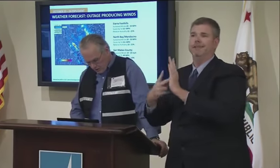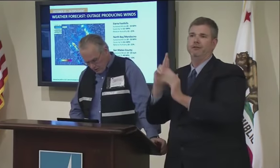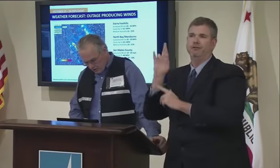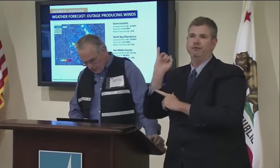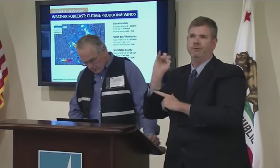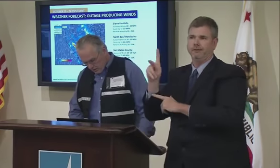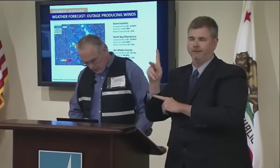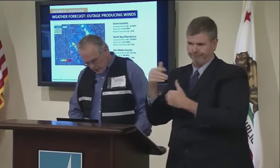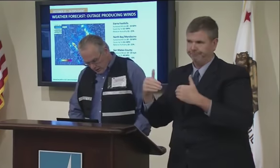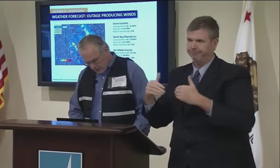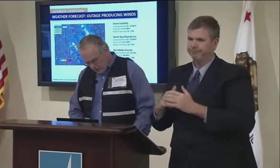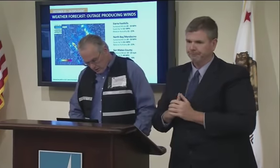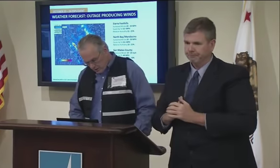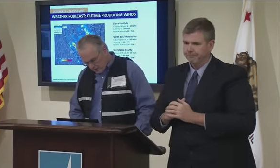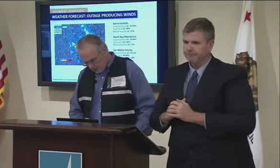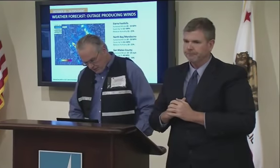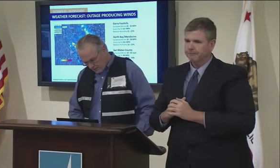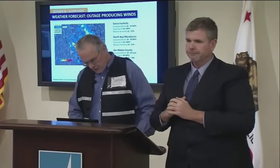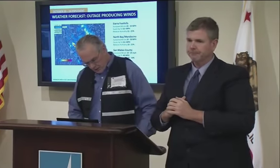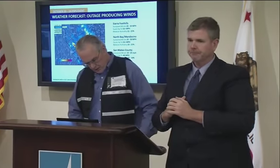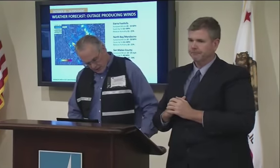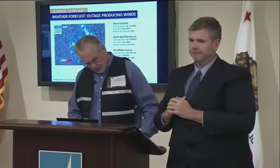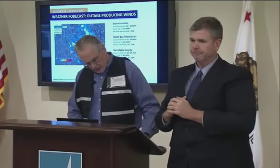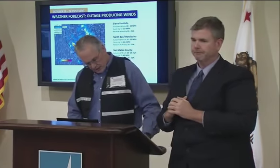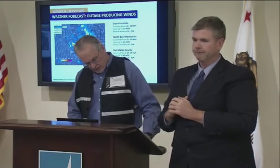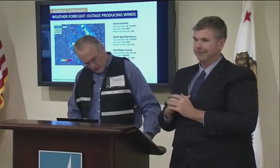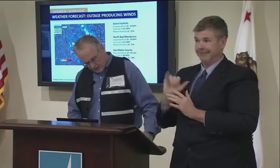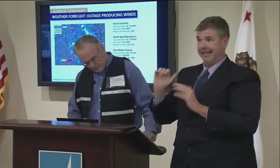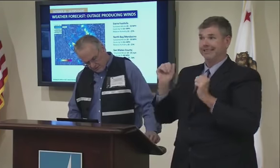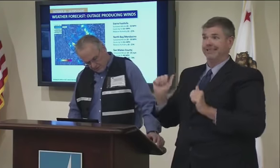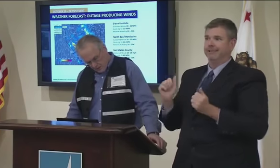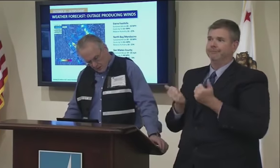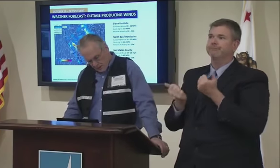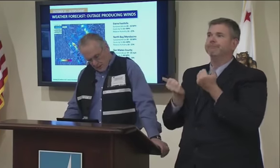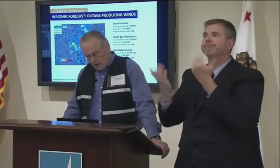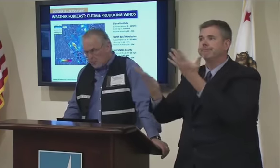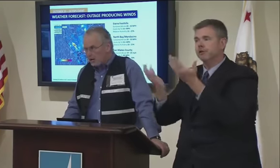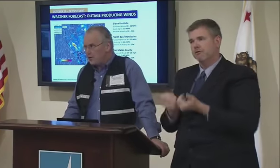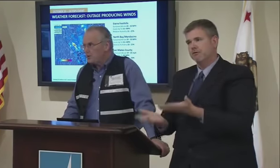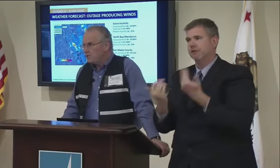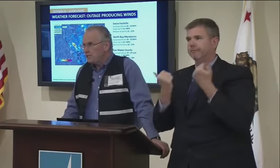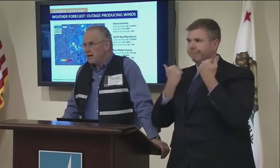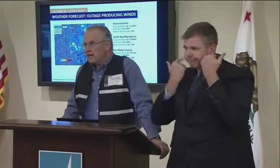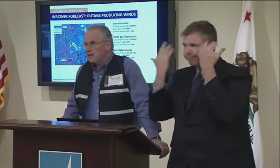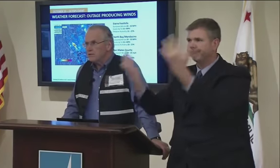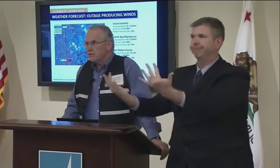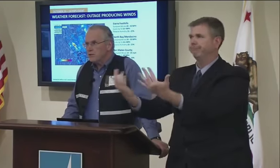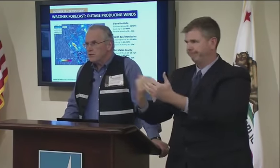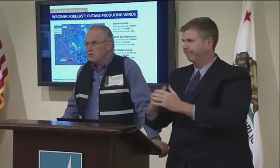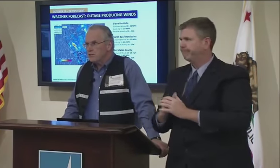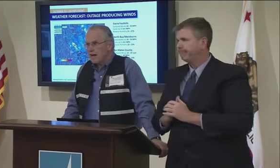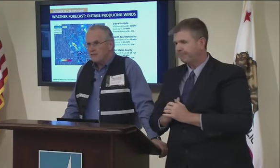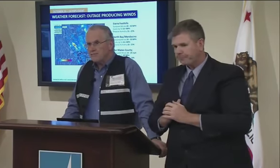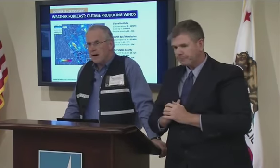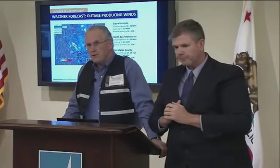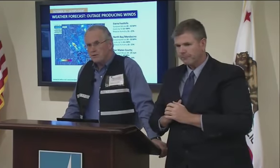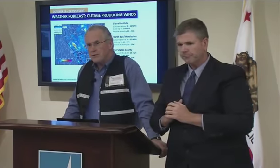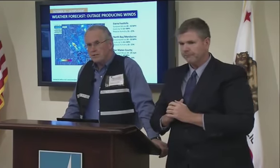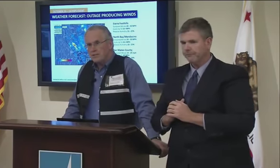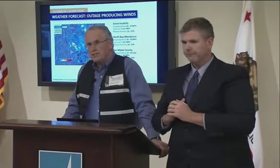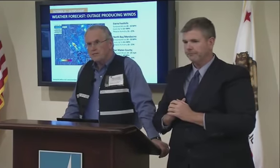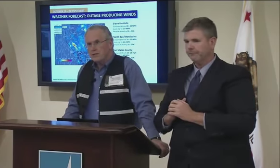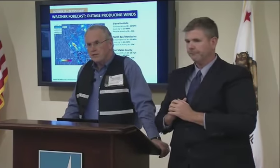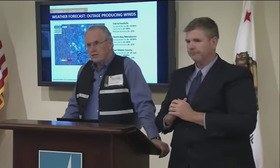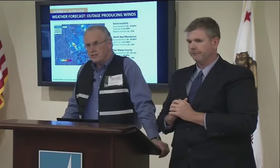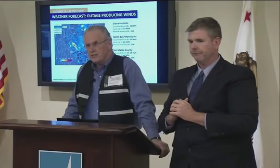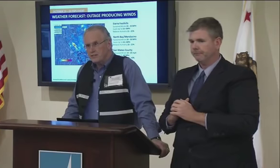see any more of those, and so that's why we do these kind of things. I want to note that not everyone who is out of power